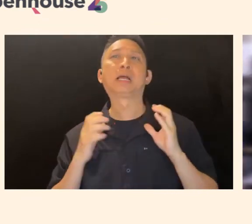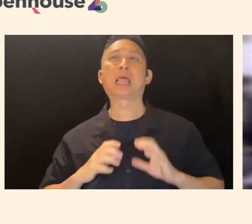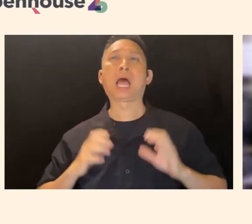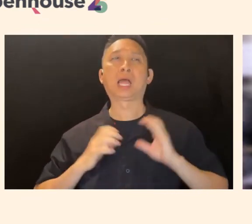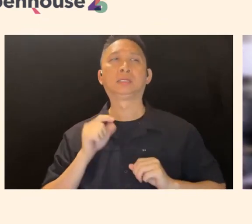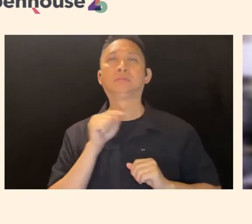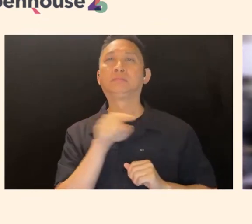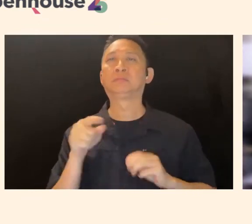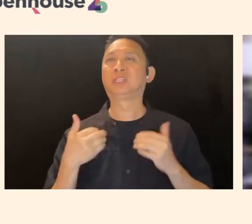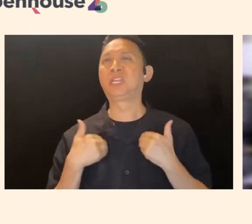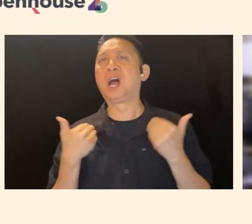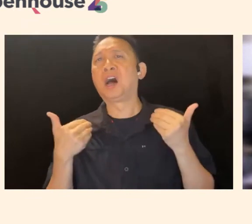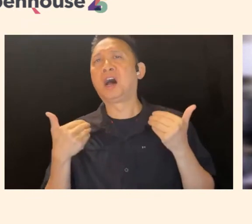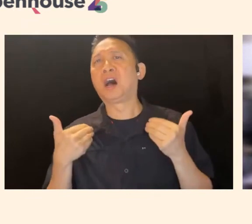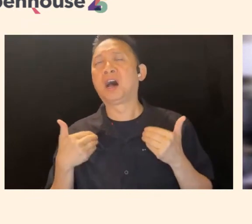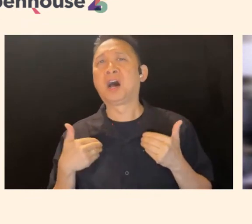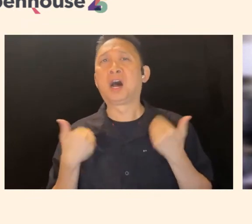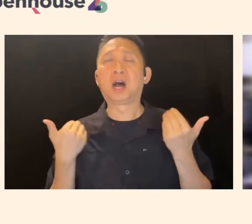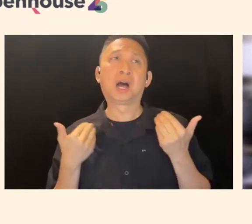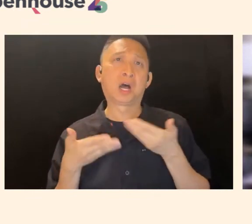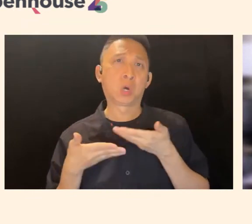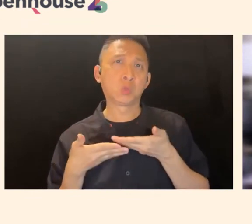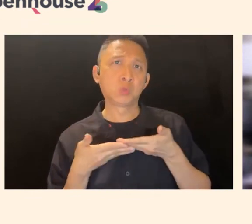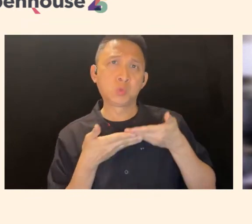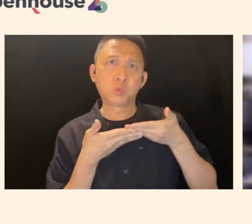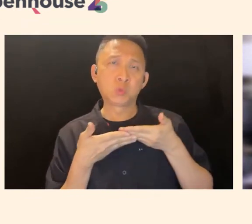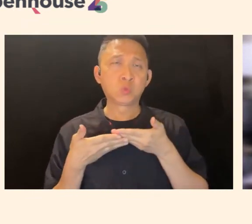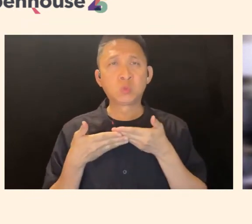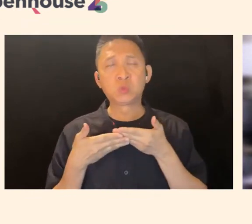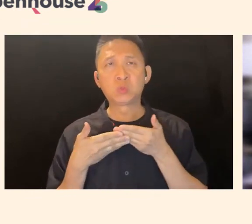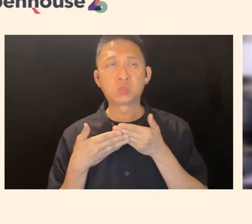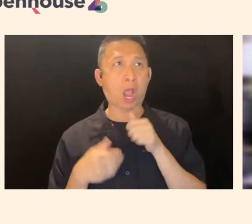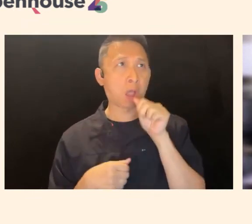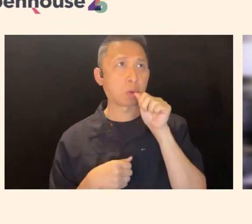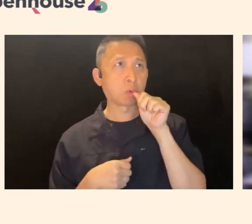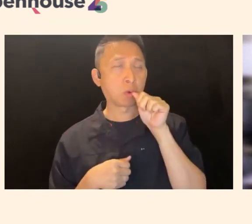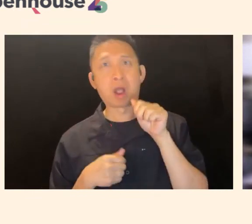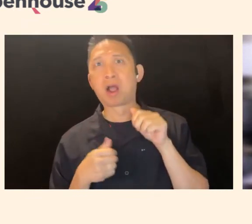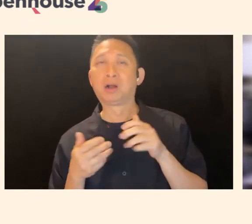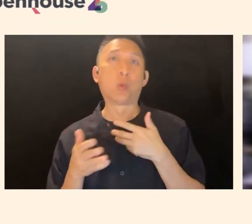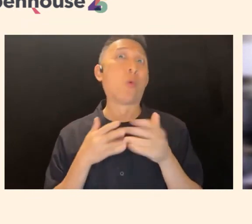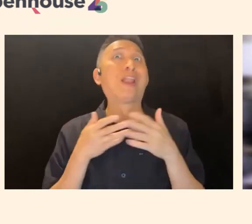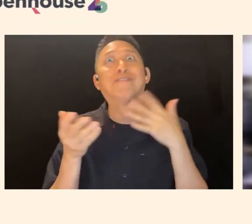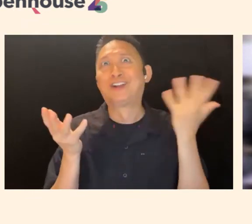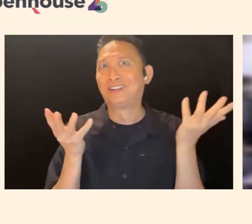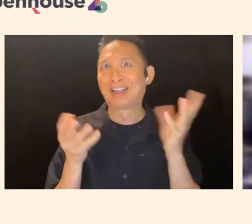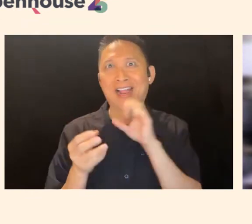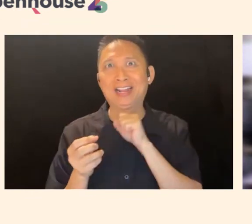and they're still full of life.